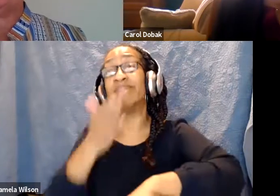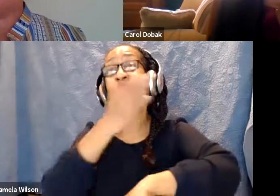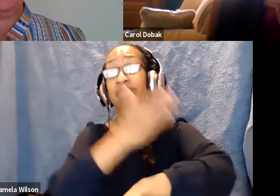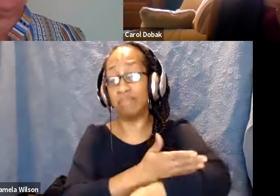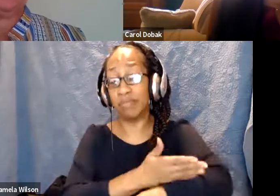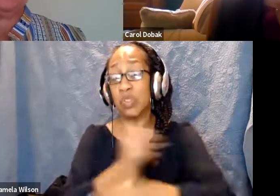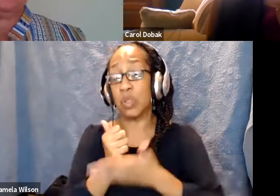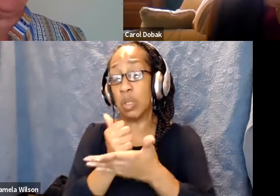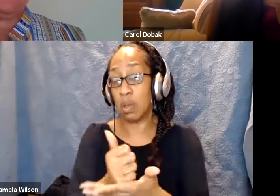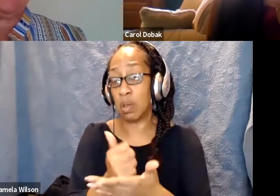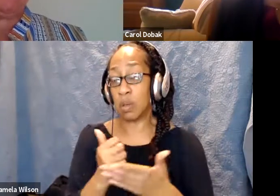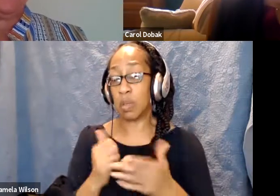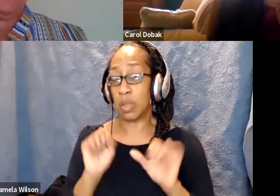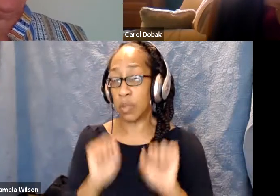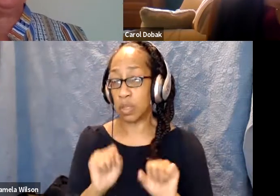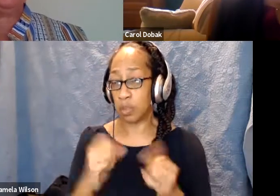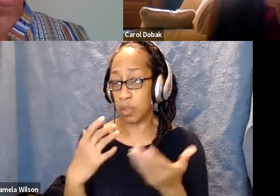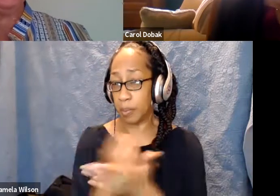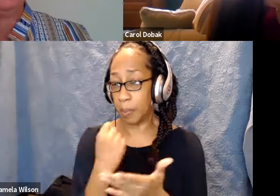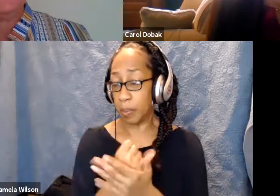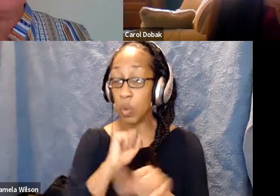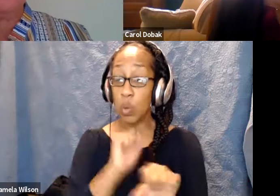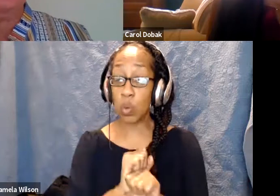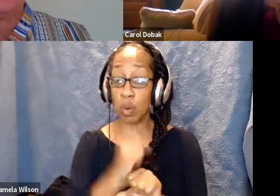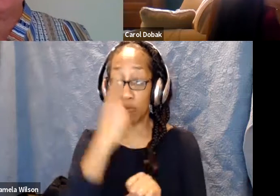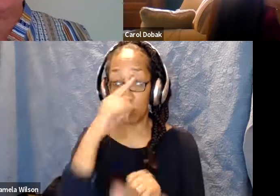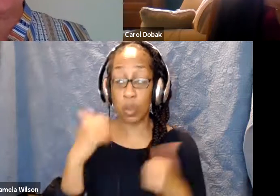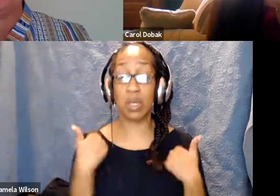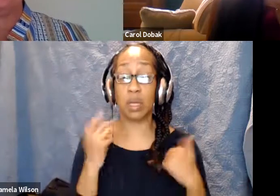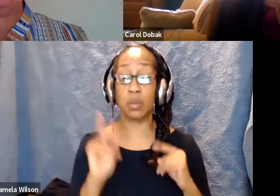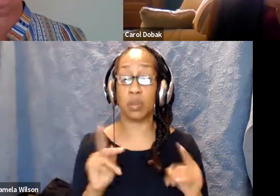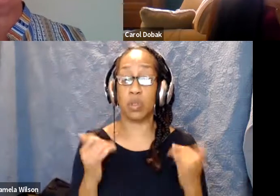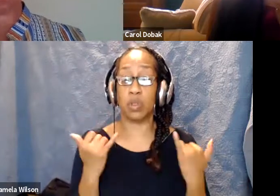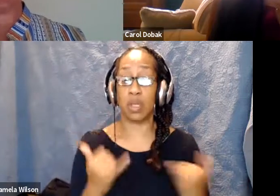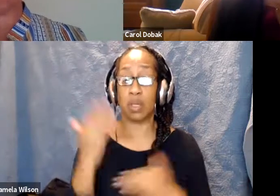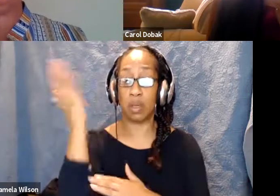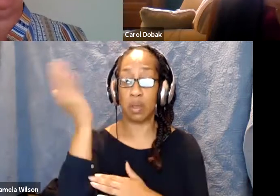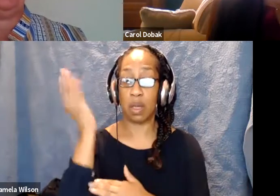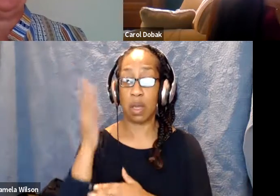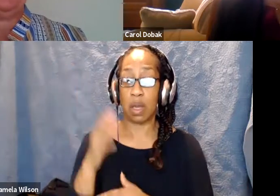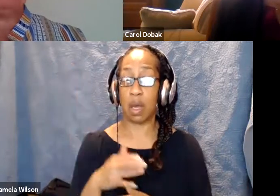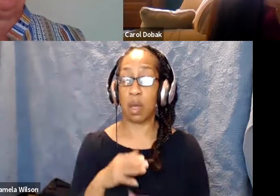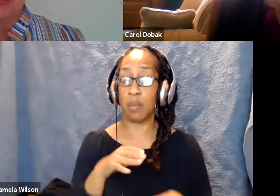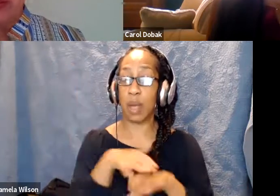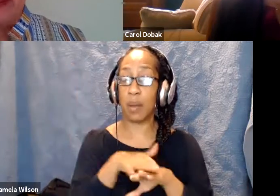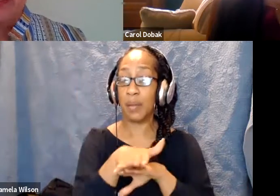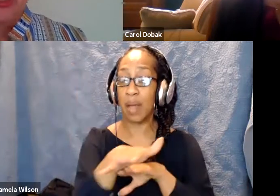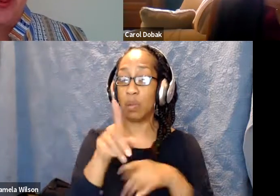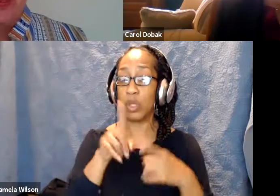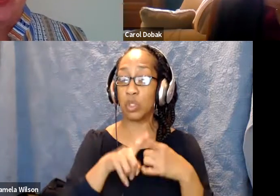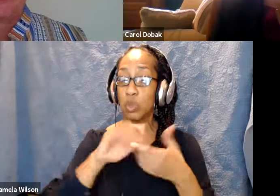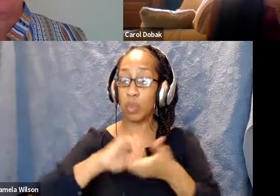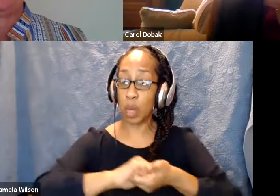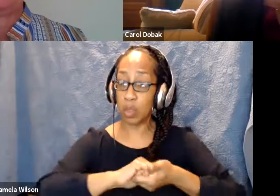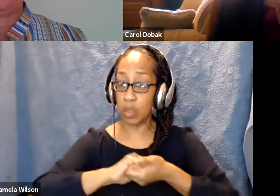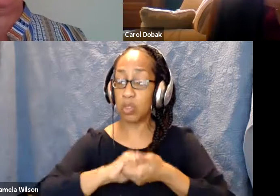opportunities for youth with disabilities. In today's presentation, Pathways to Partnership will give you an overview of the federal